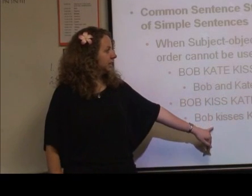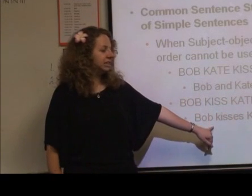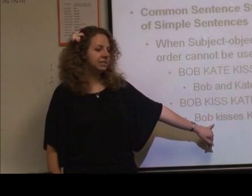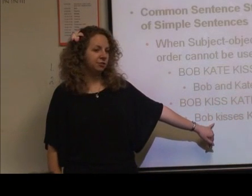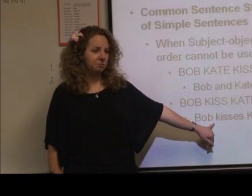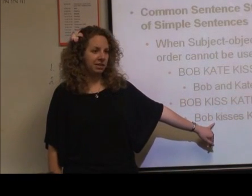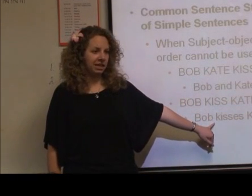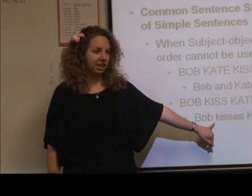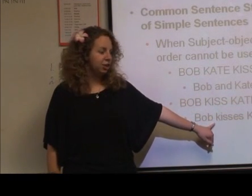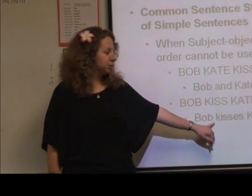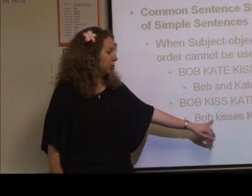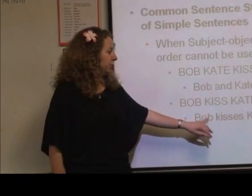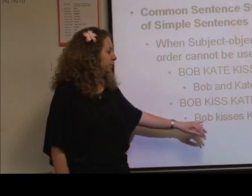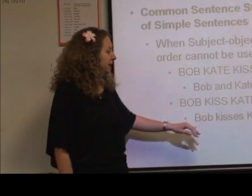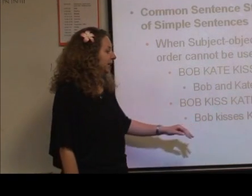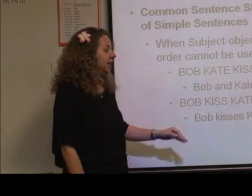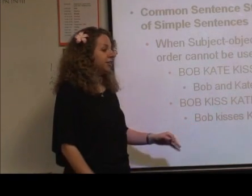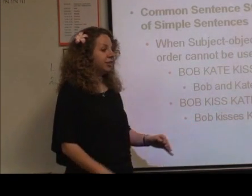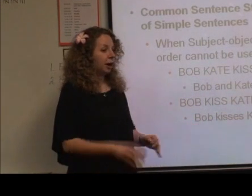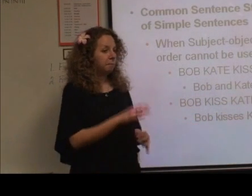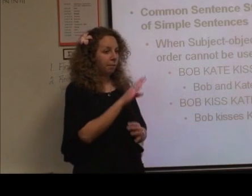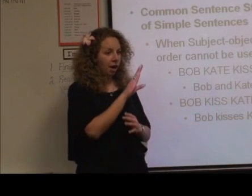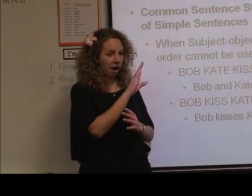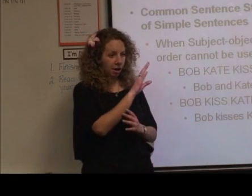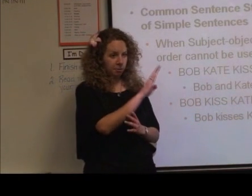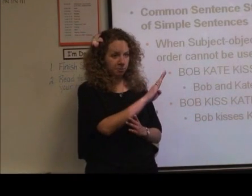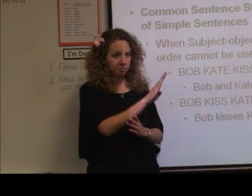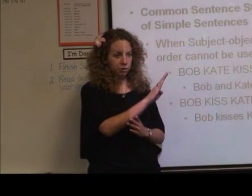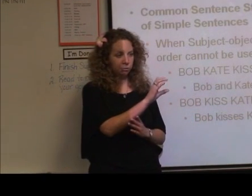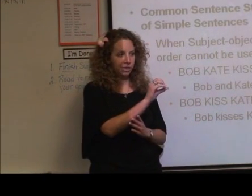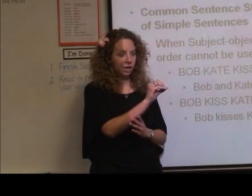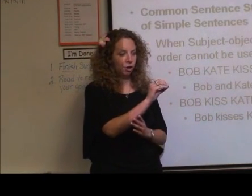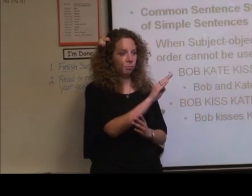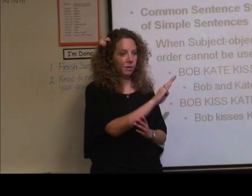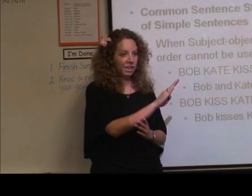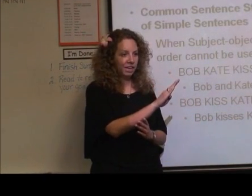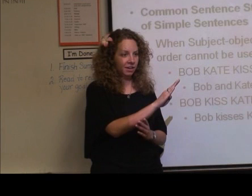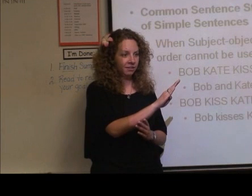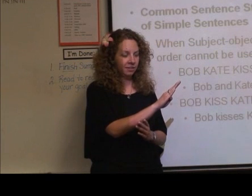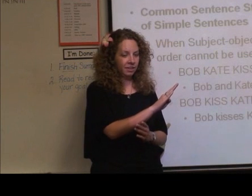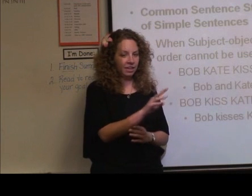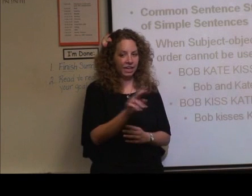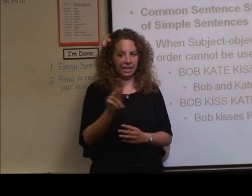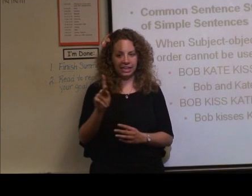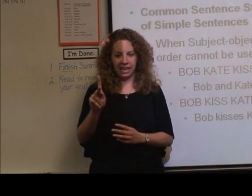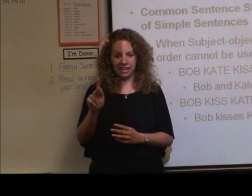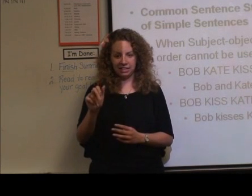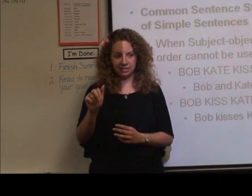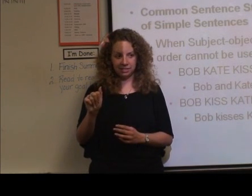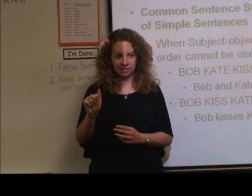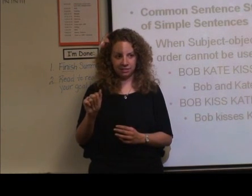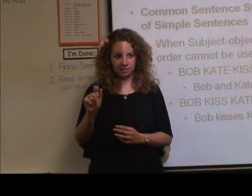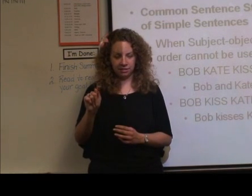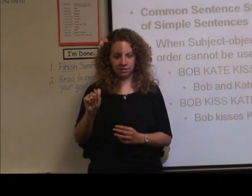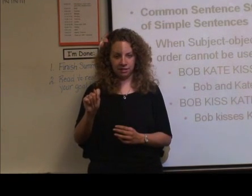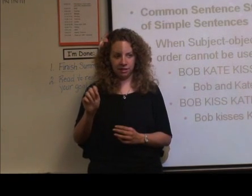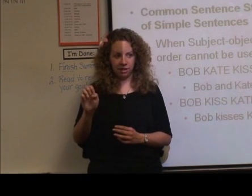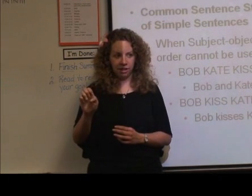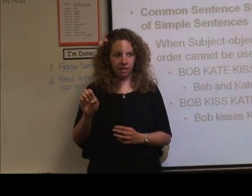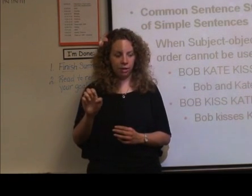completely different meaning. So it would mean that Bob, so B-O-B, and Kate, it